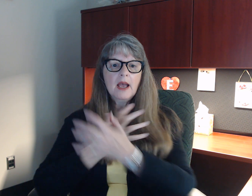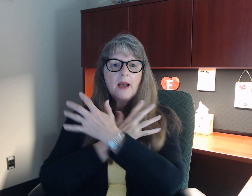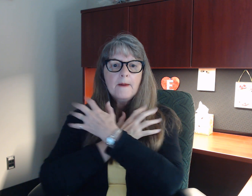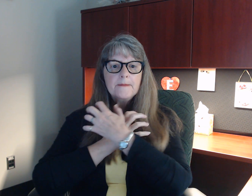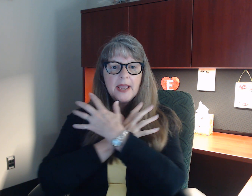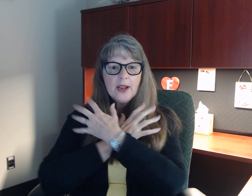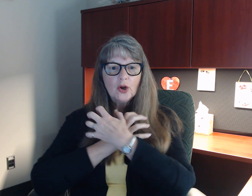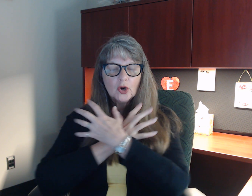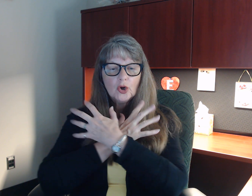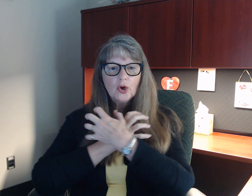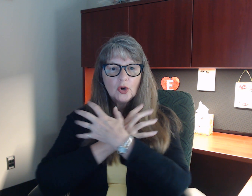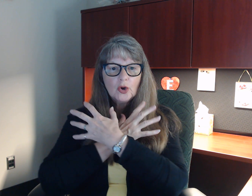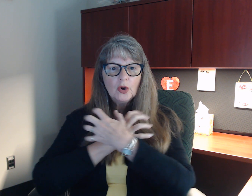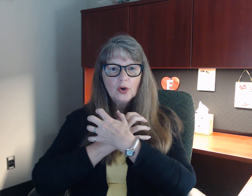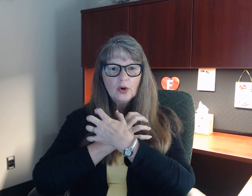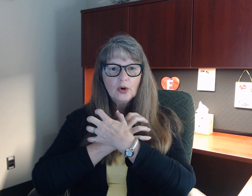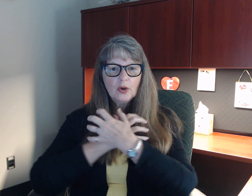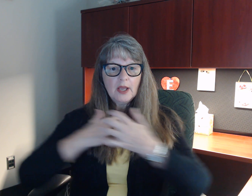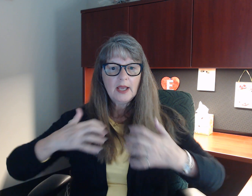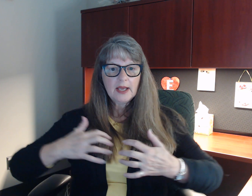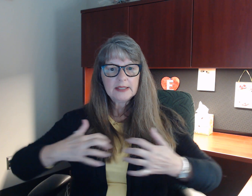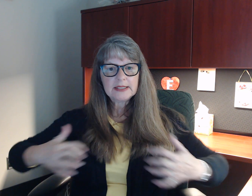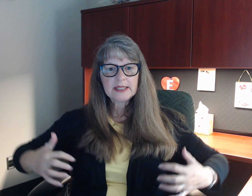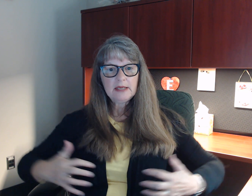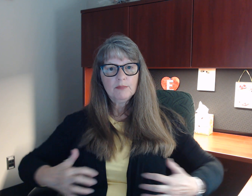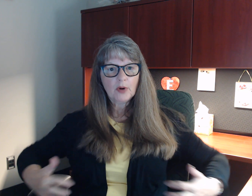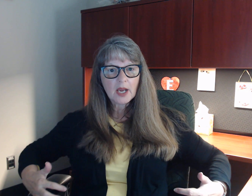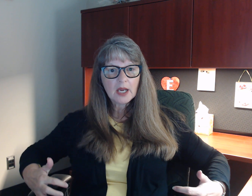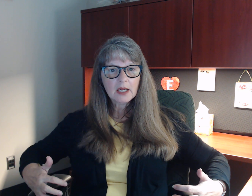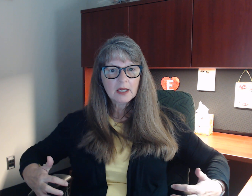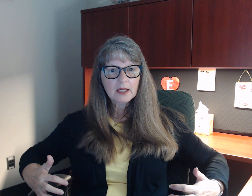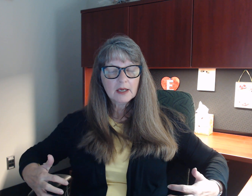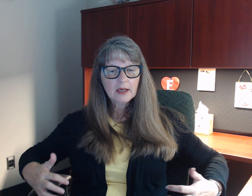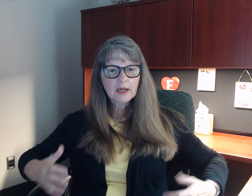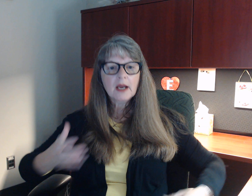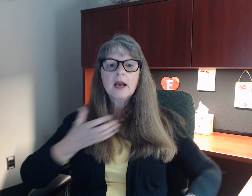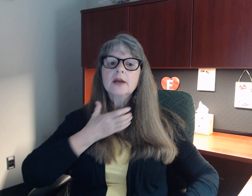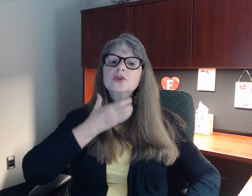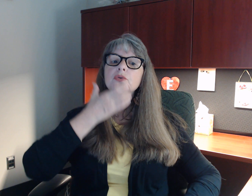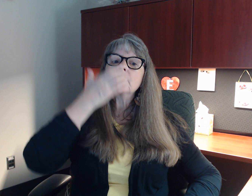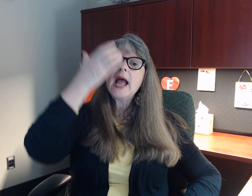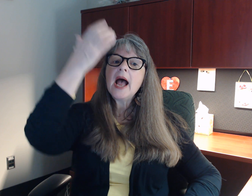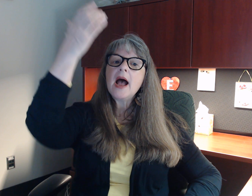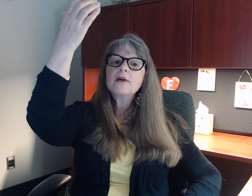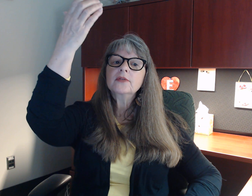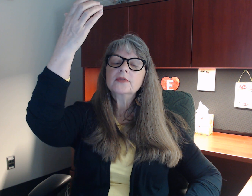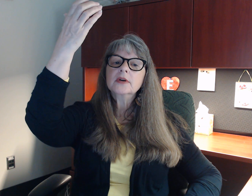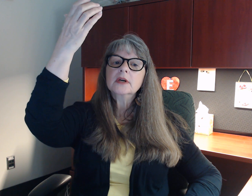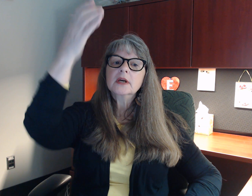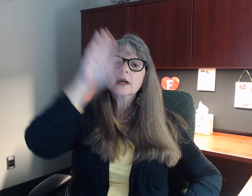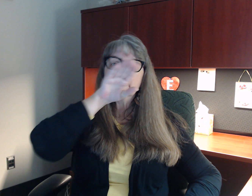a bear, a zebra, a giraffe,